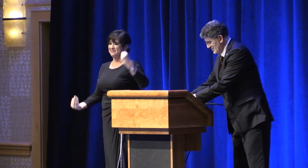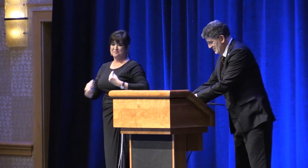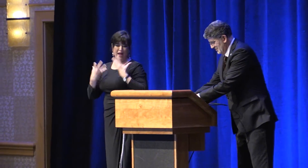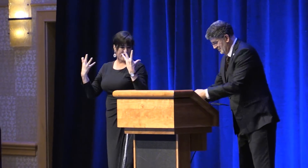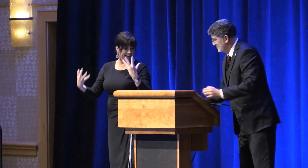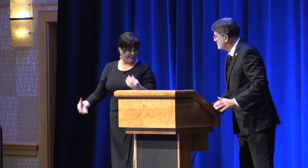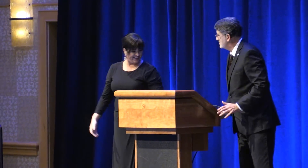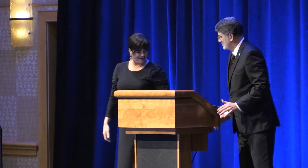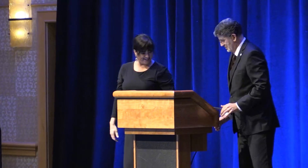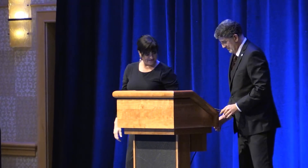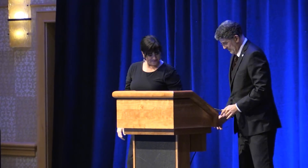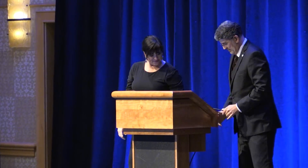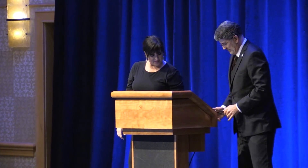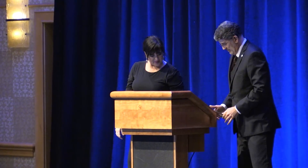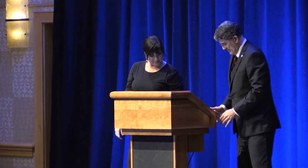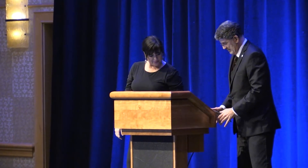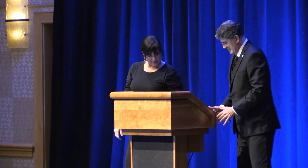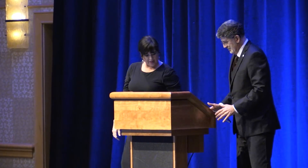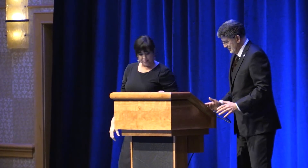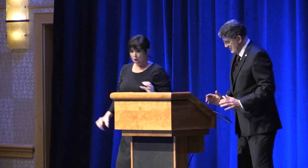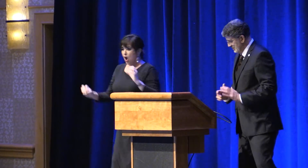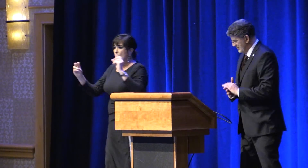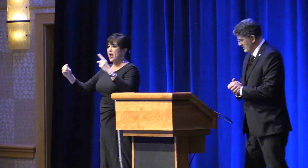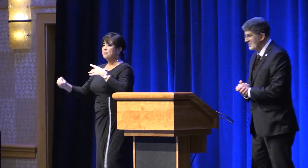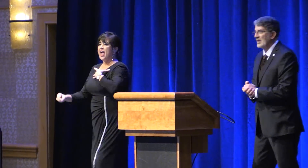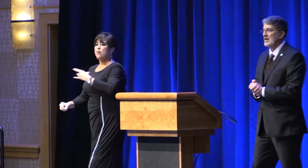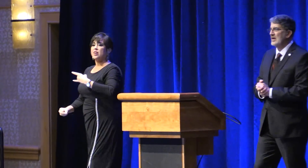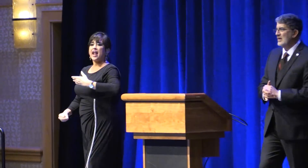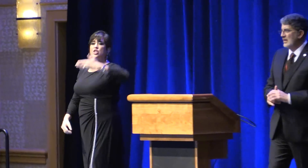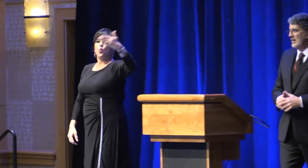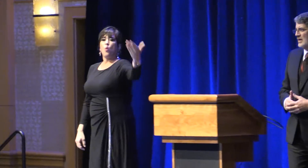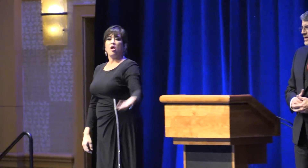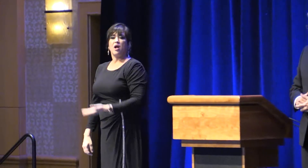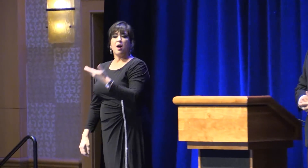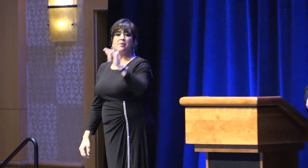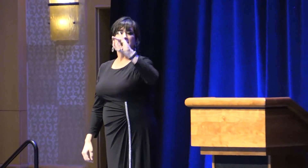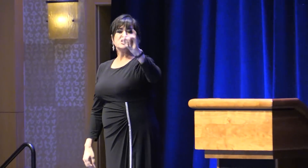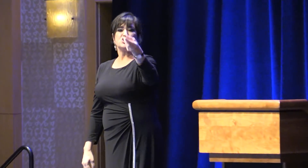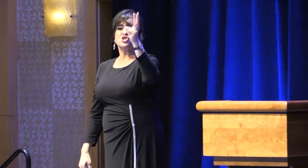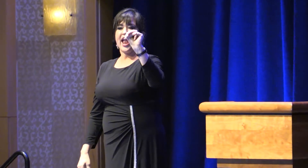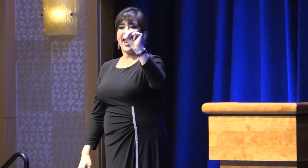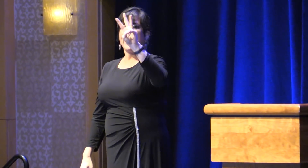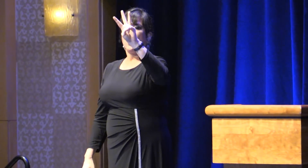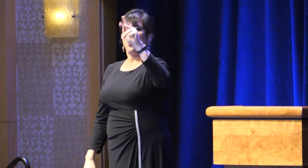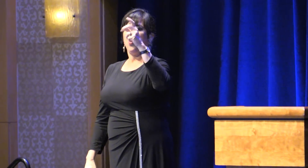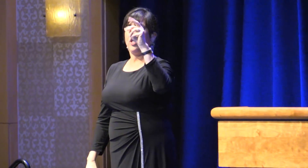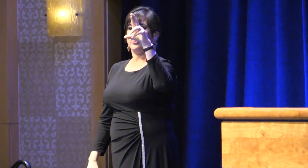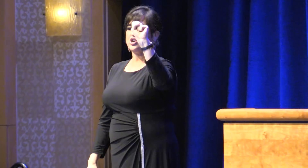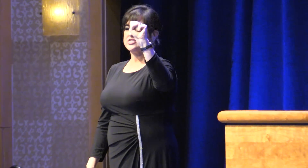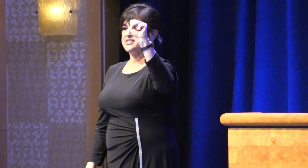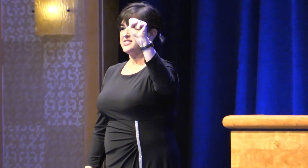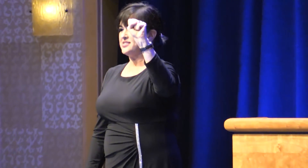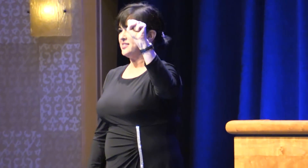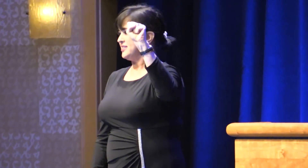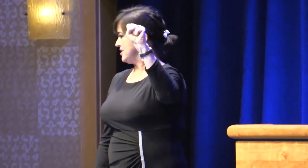That was a beautiful keynote. It was so inspirational. Thank you, Alex. Next to the stage, I would like to